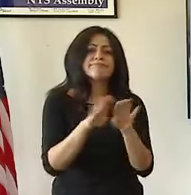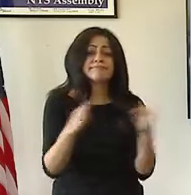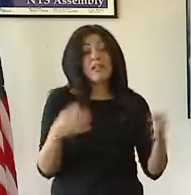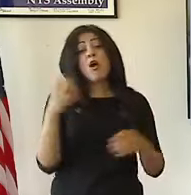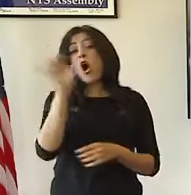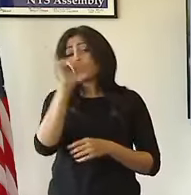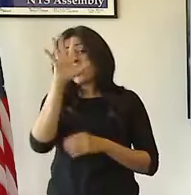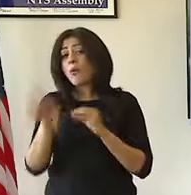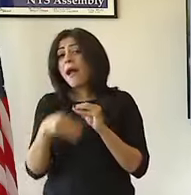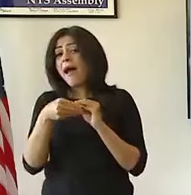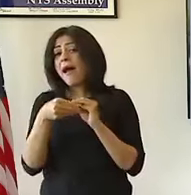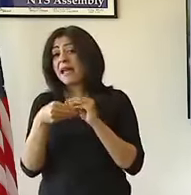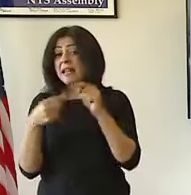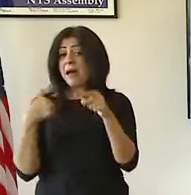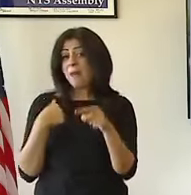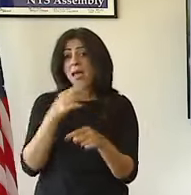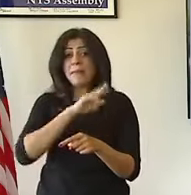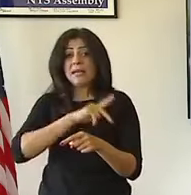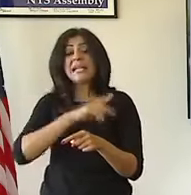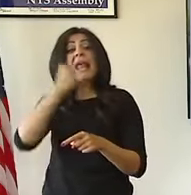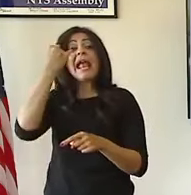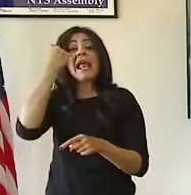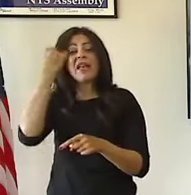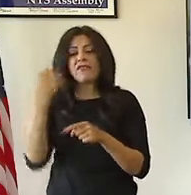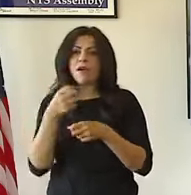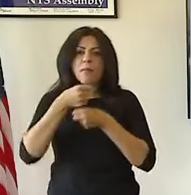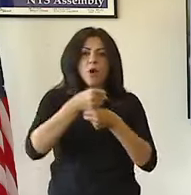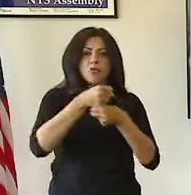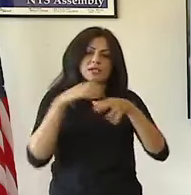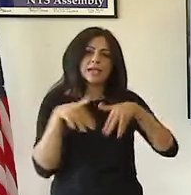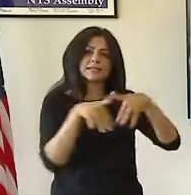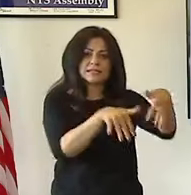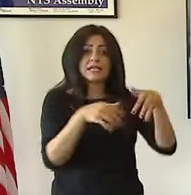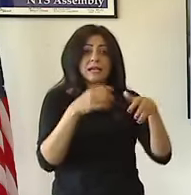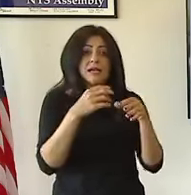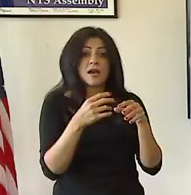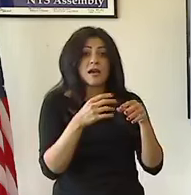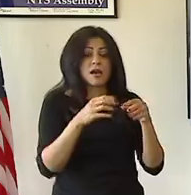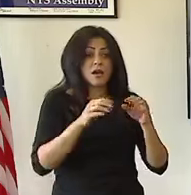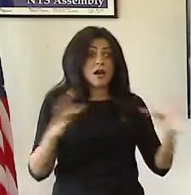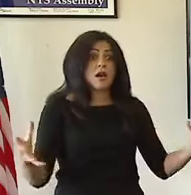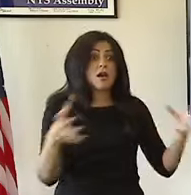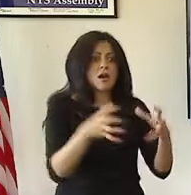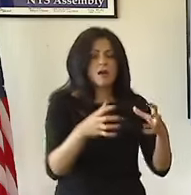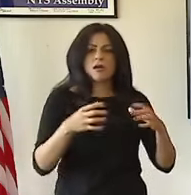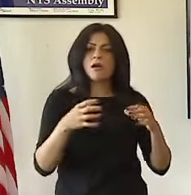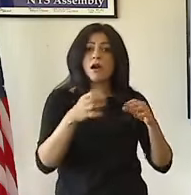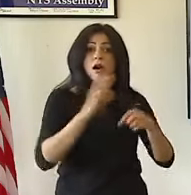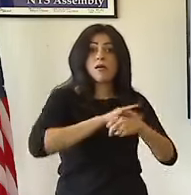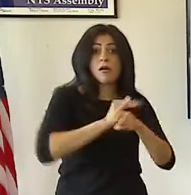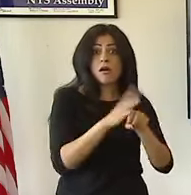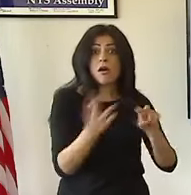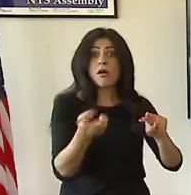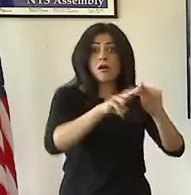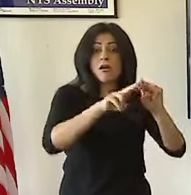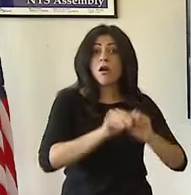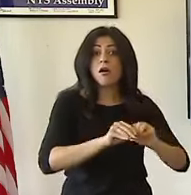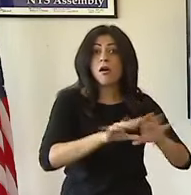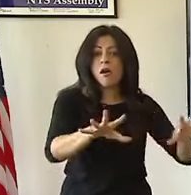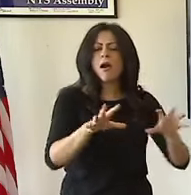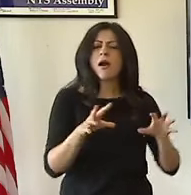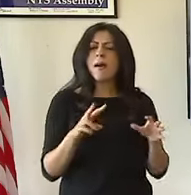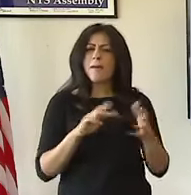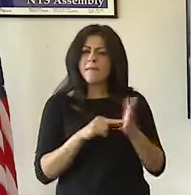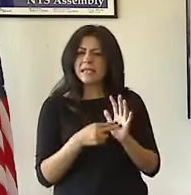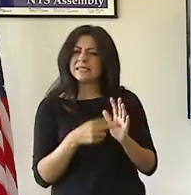of the public protests that have happened, the responsible thing is to say to those individuals who may have tested positive that you must